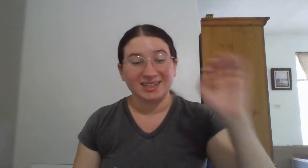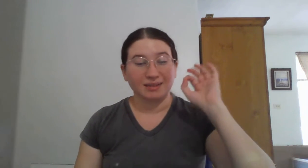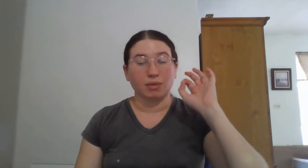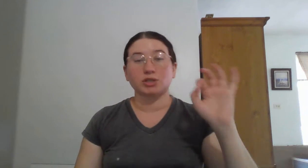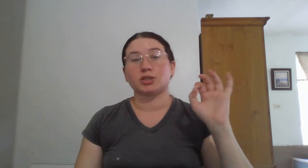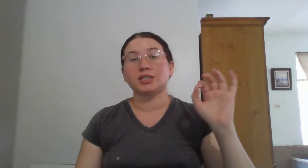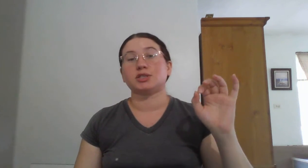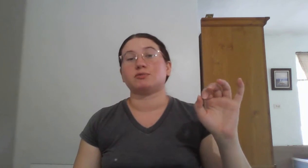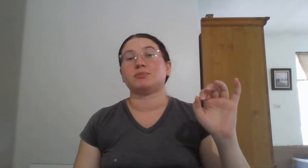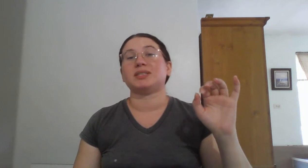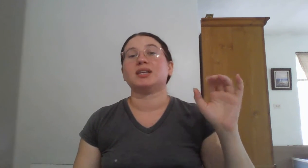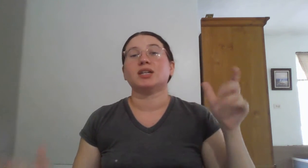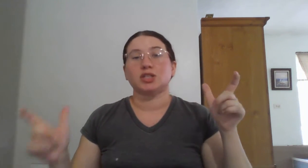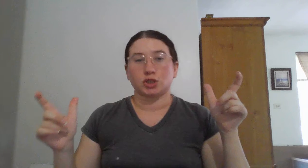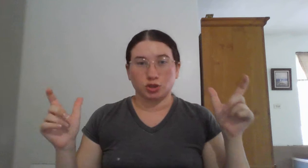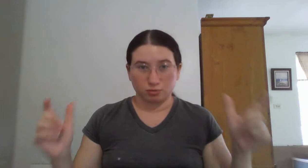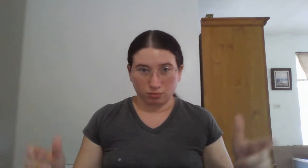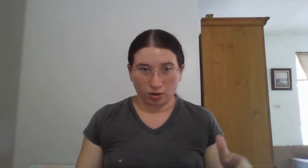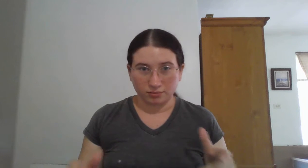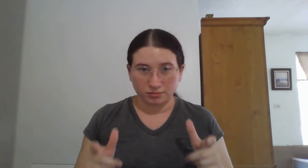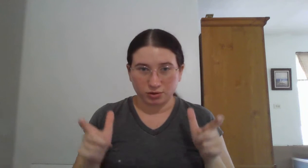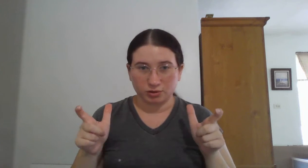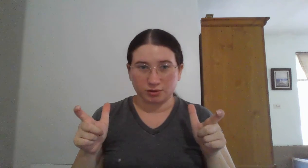the modulation will be small. So you're going to be,